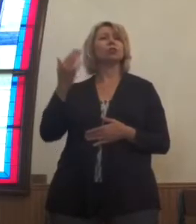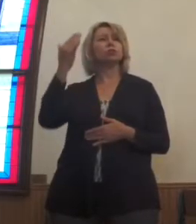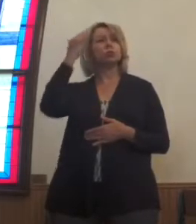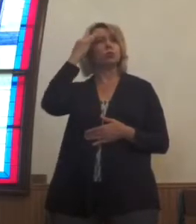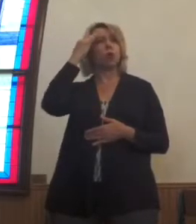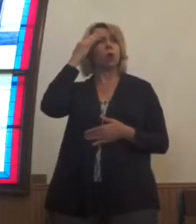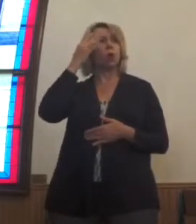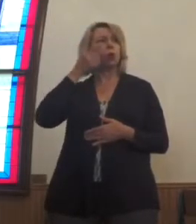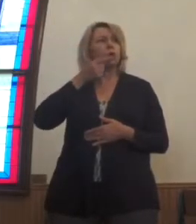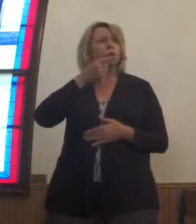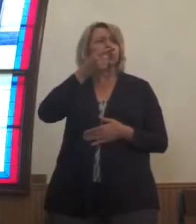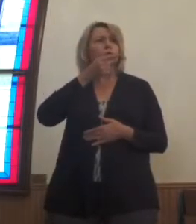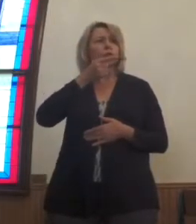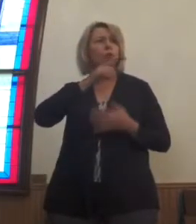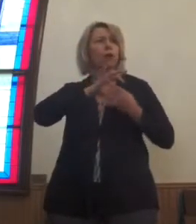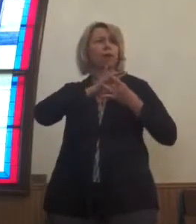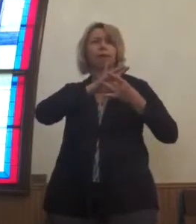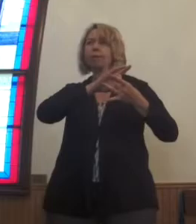tune.